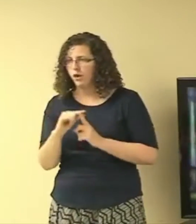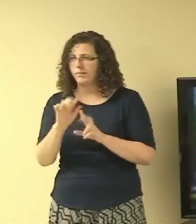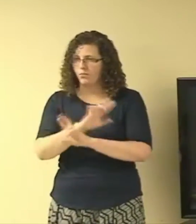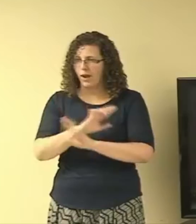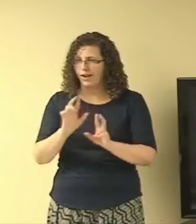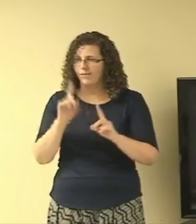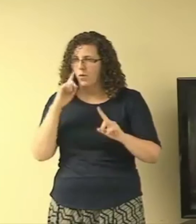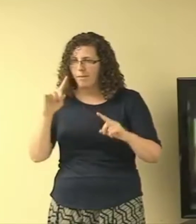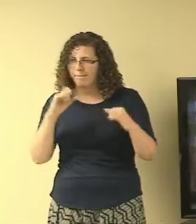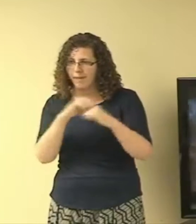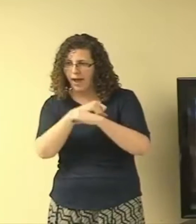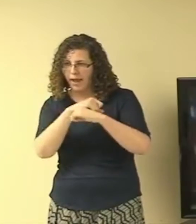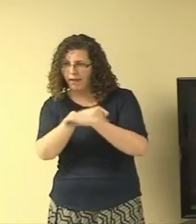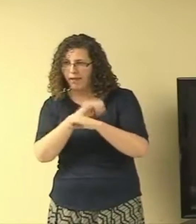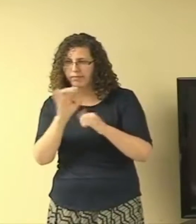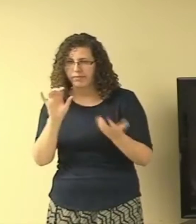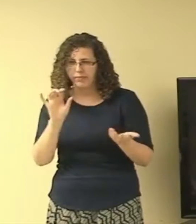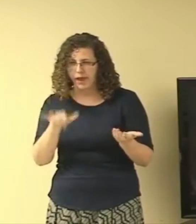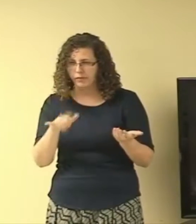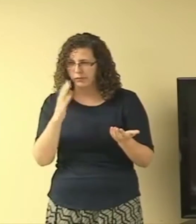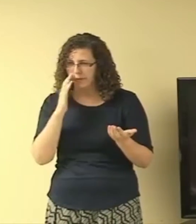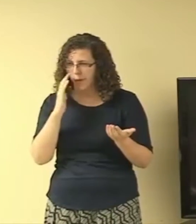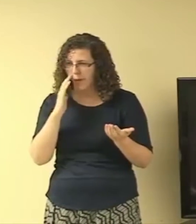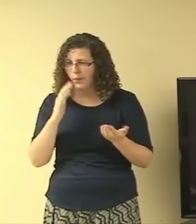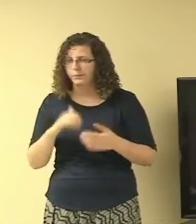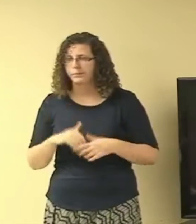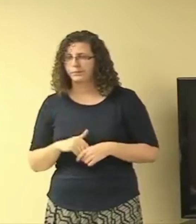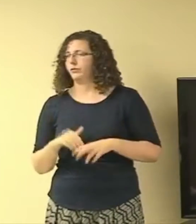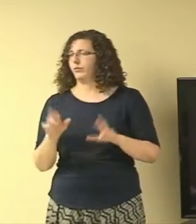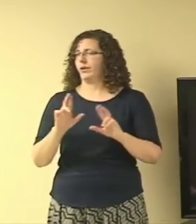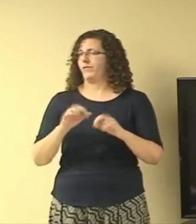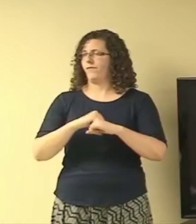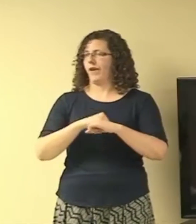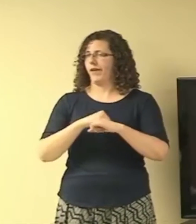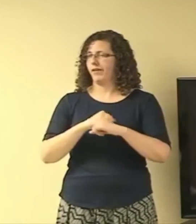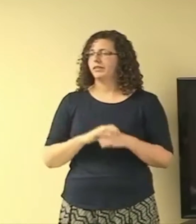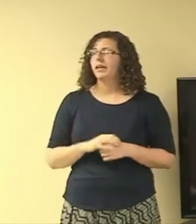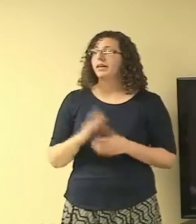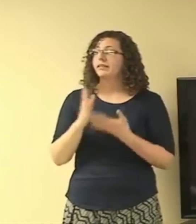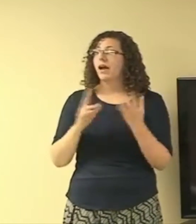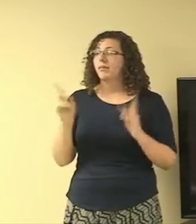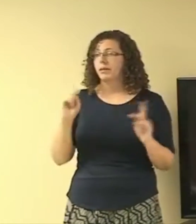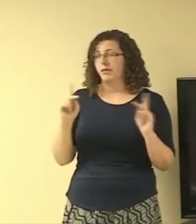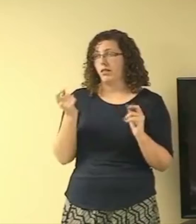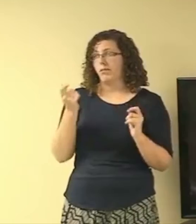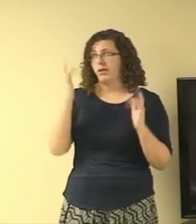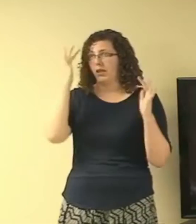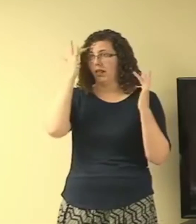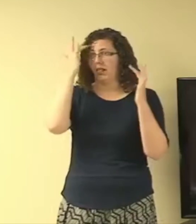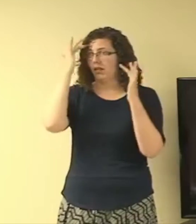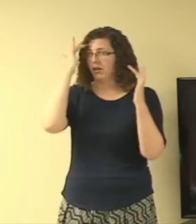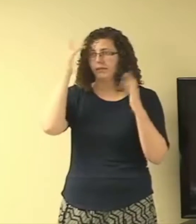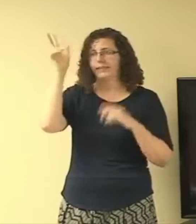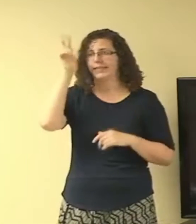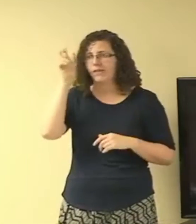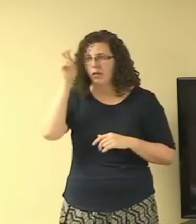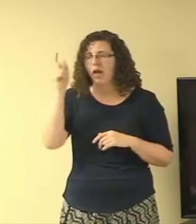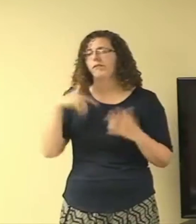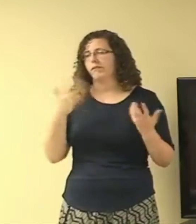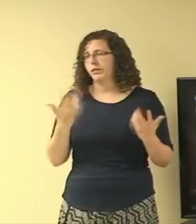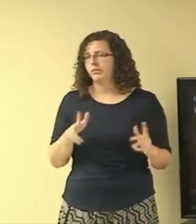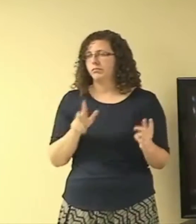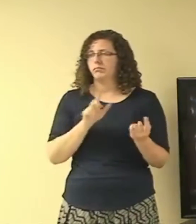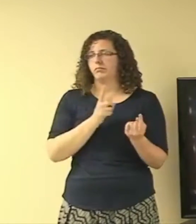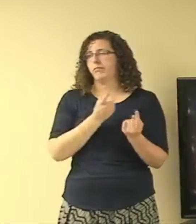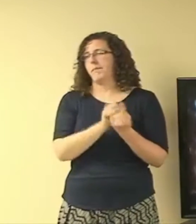to do battle out there. You just get armored up, you're ready to go fight. Now, some people are freaked out about this devil stuff. I've met them, I've been all